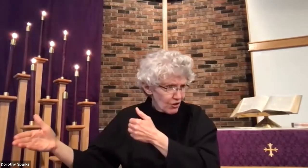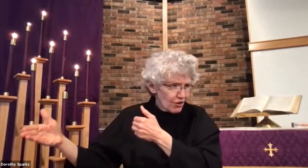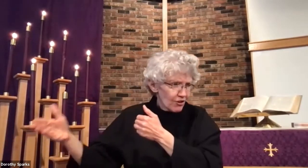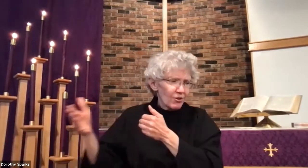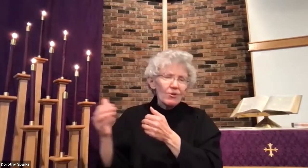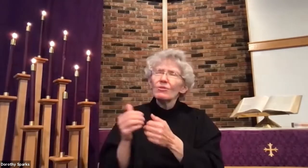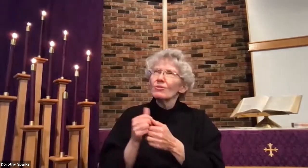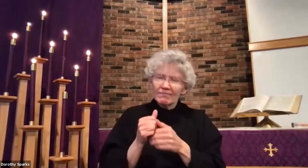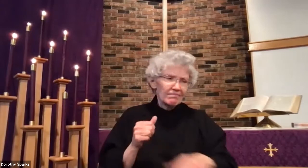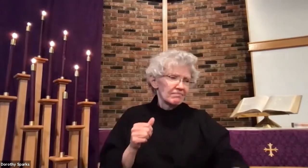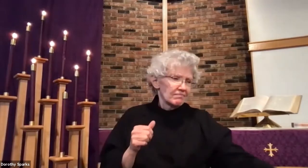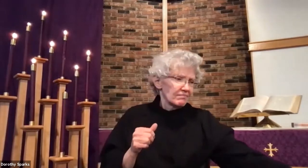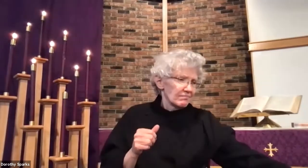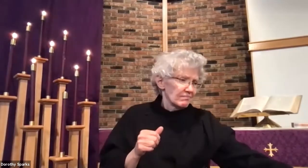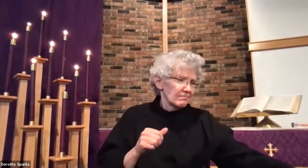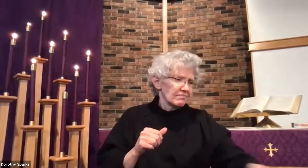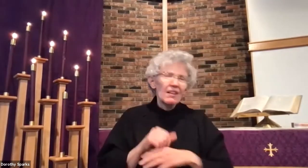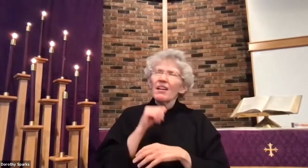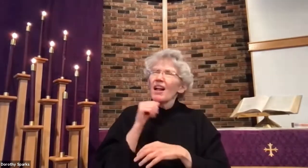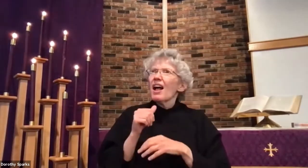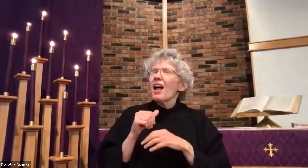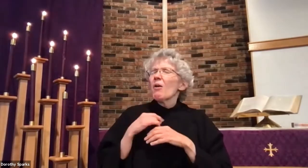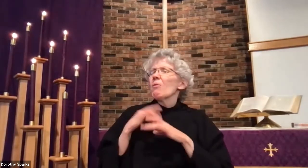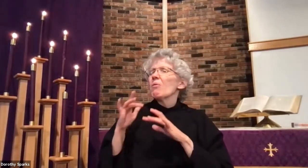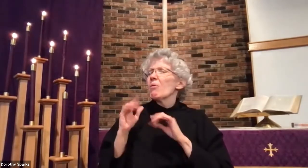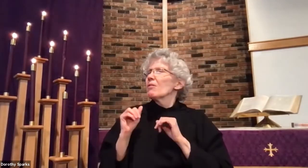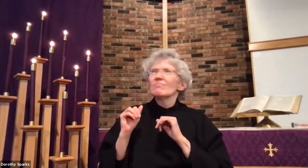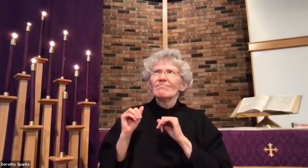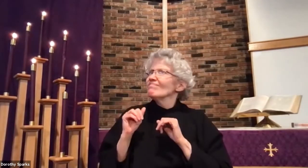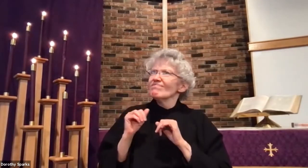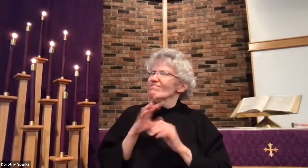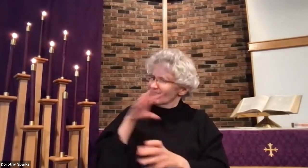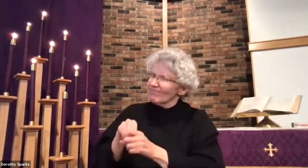Help us love our neighbors without pity or apathy.